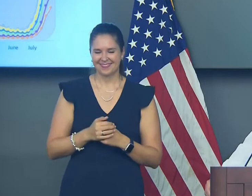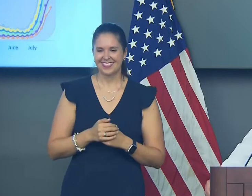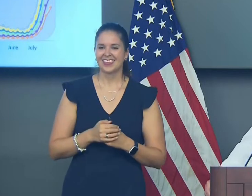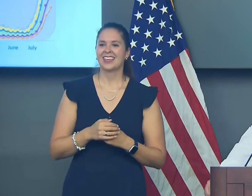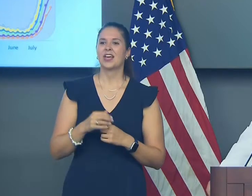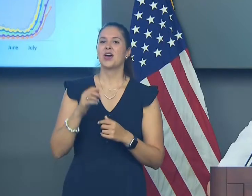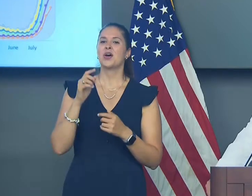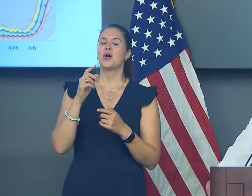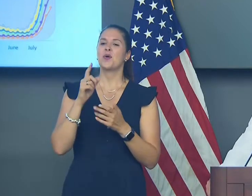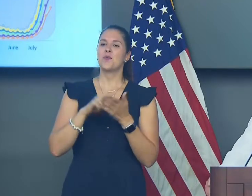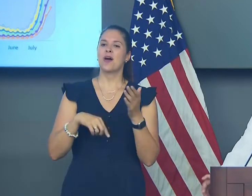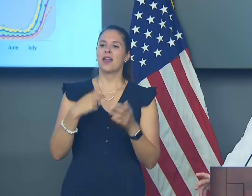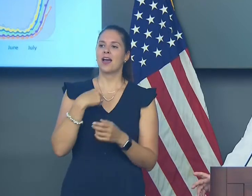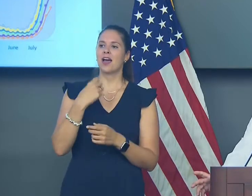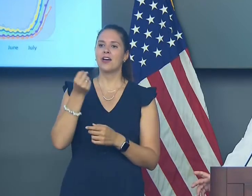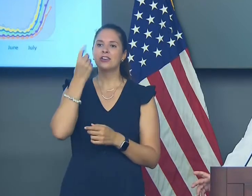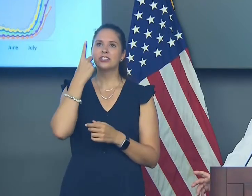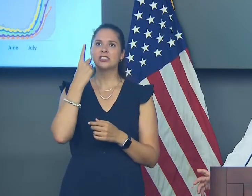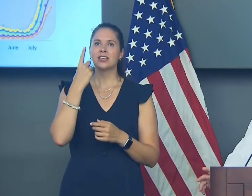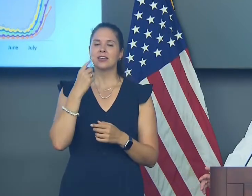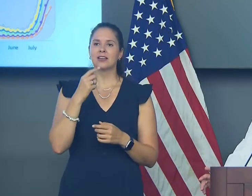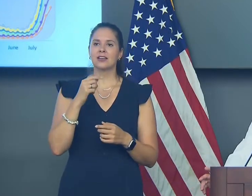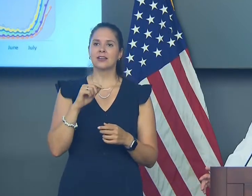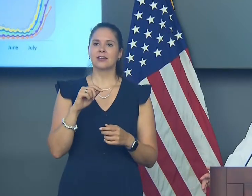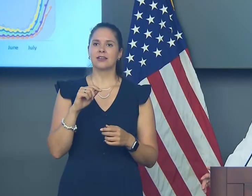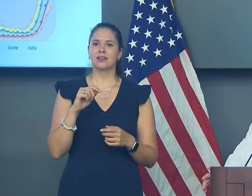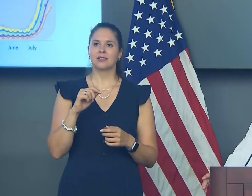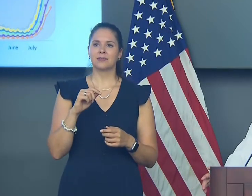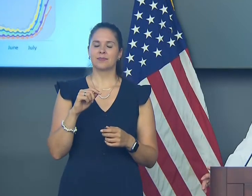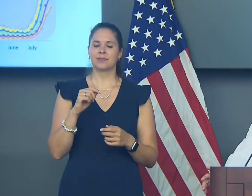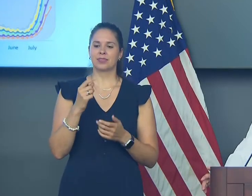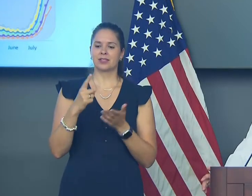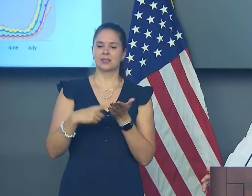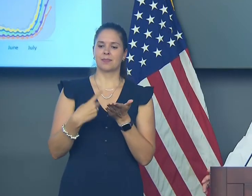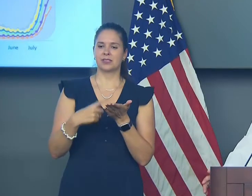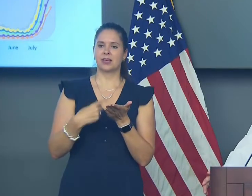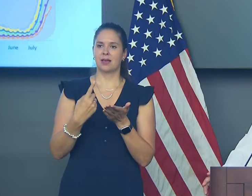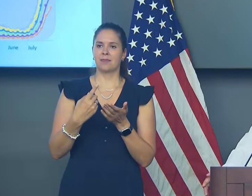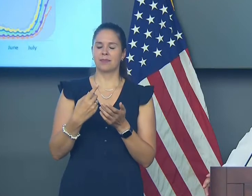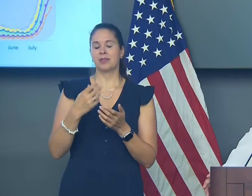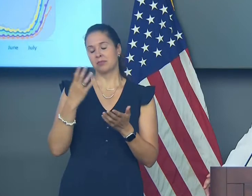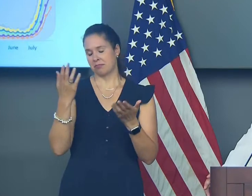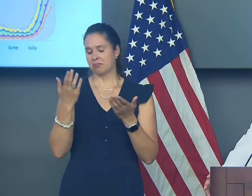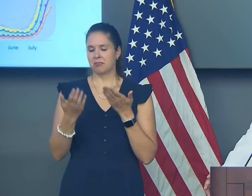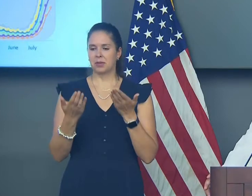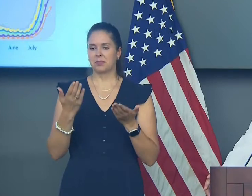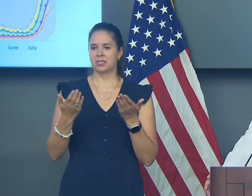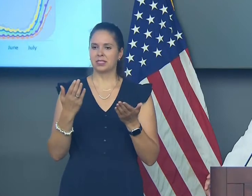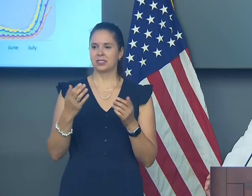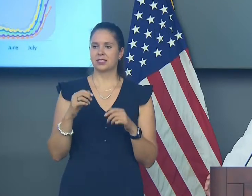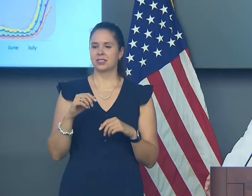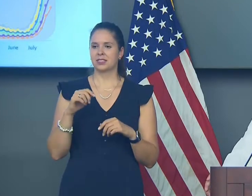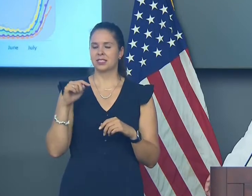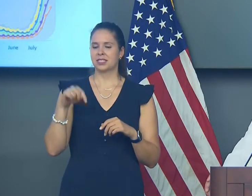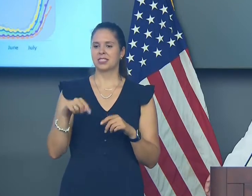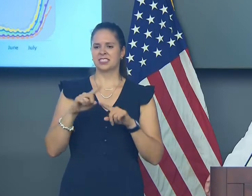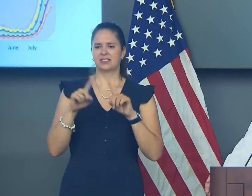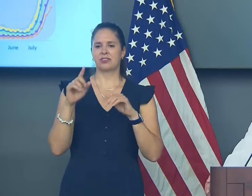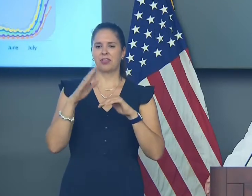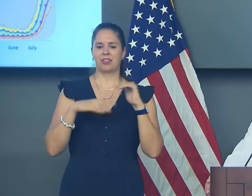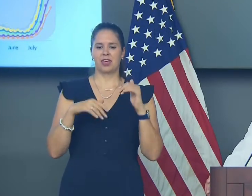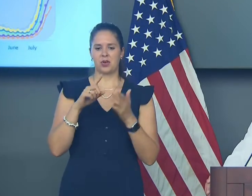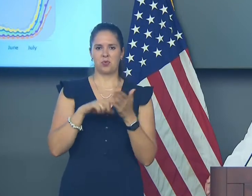But what I understand is that sometime, and maybe this is different than